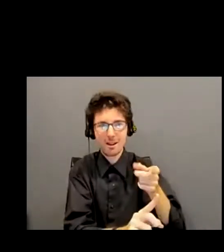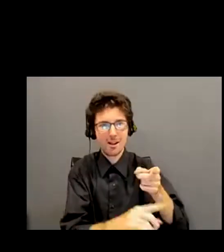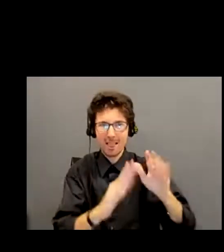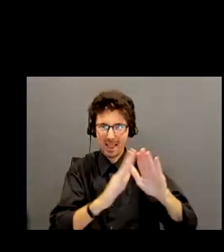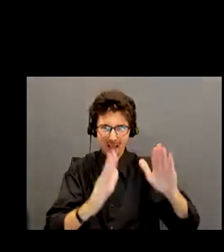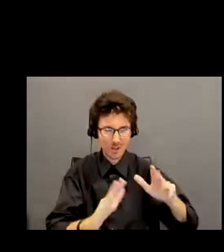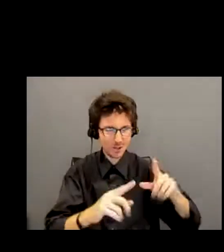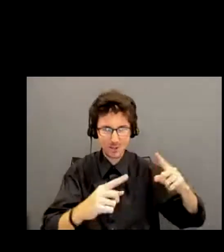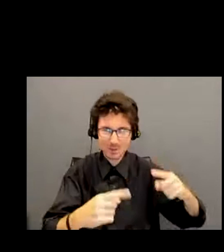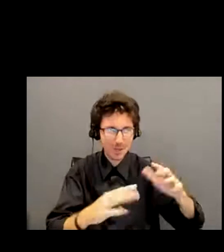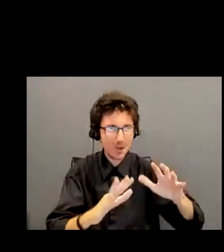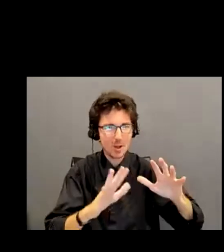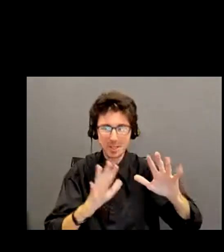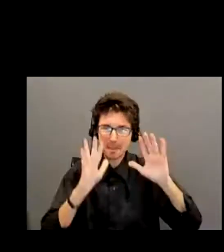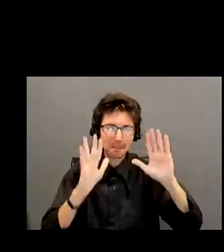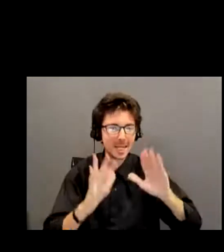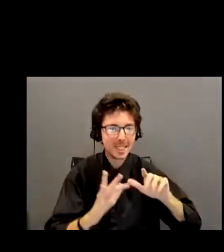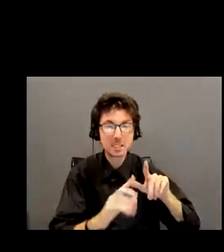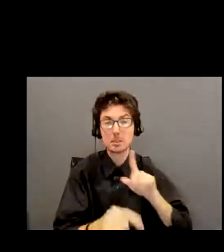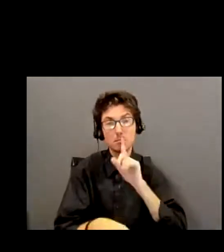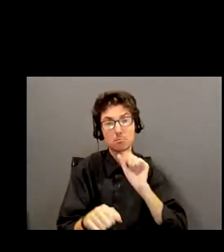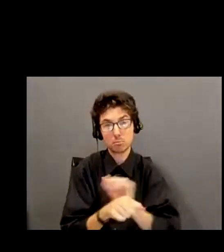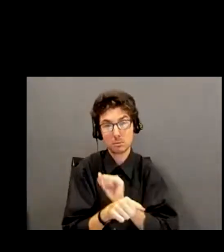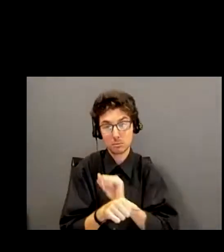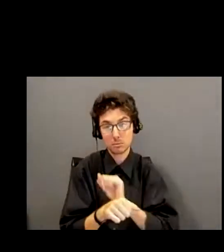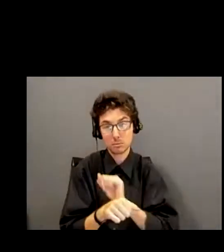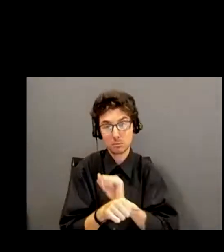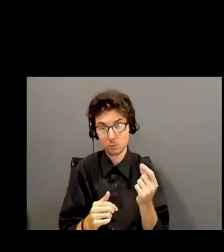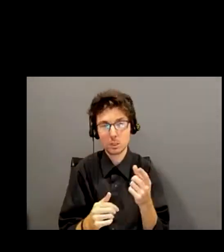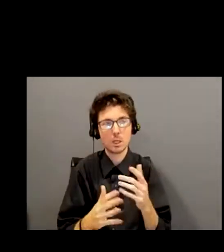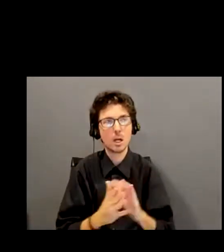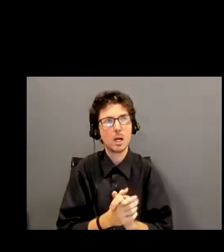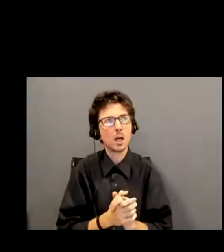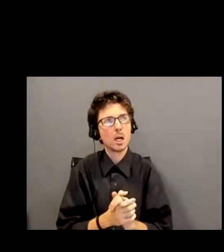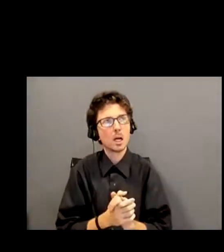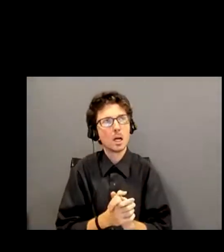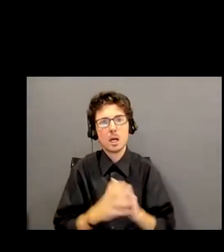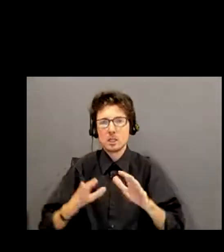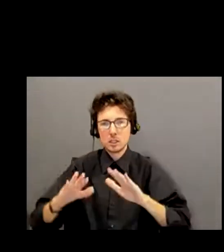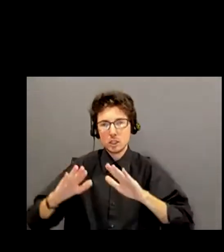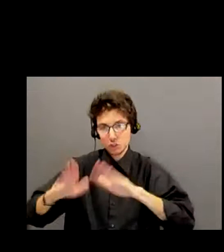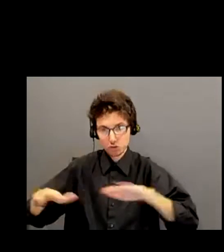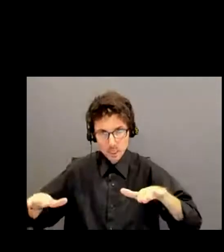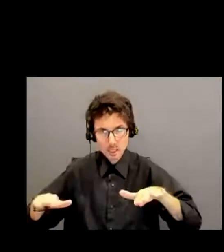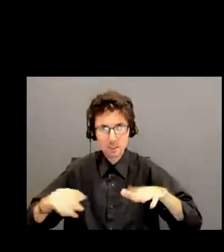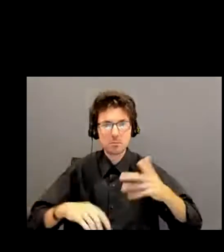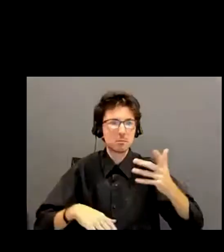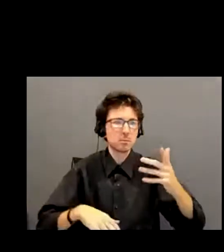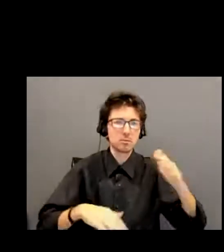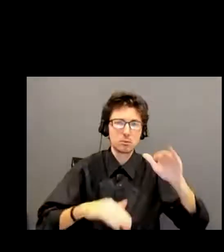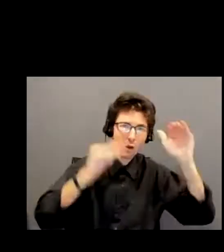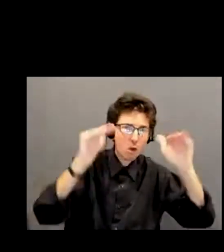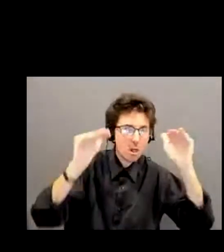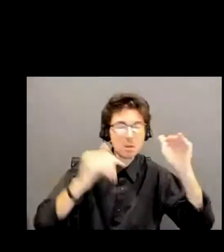What we actually do is we have groups of kids and volunteers that come once a month for